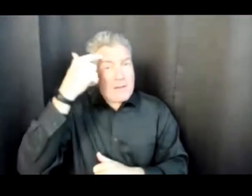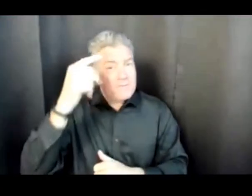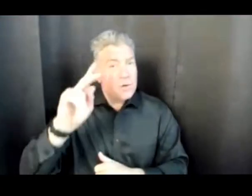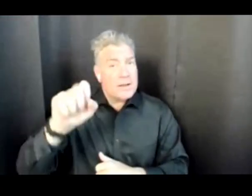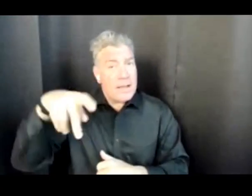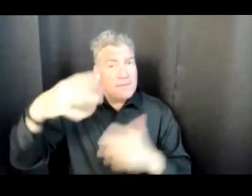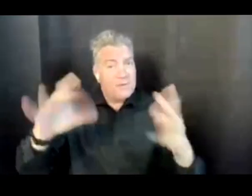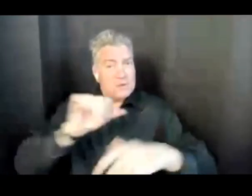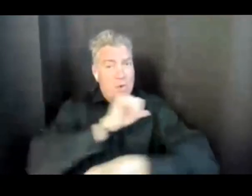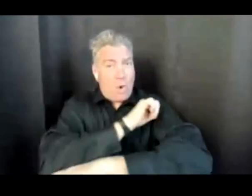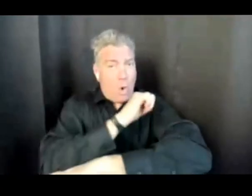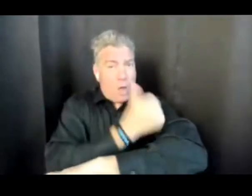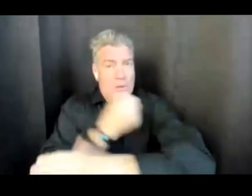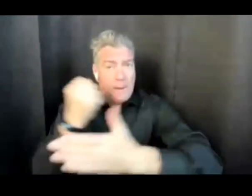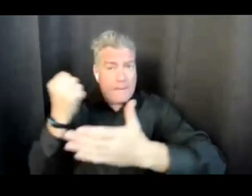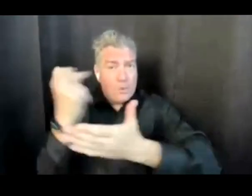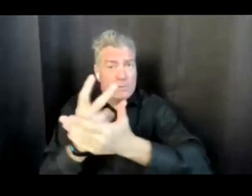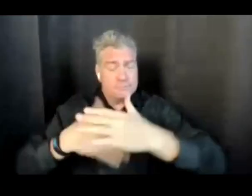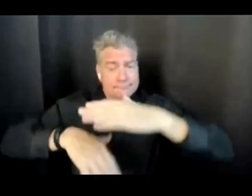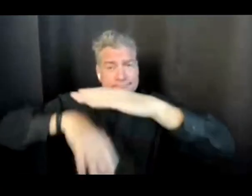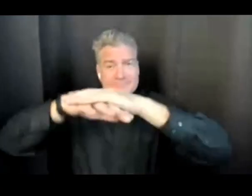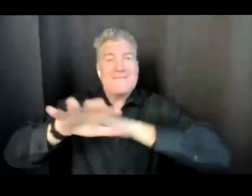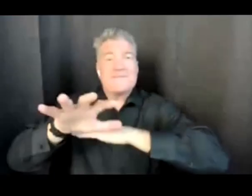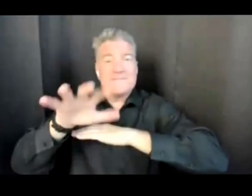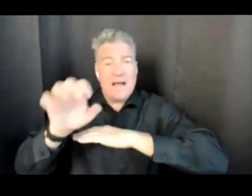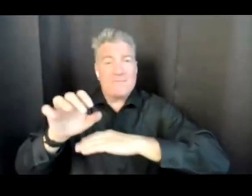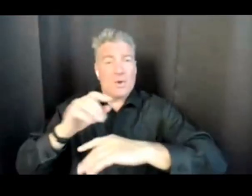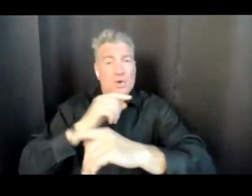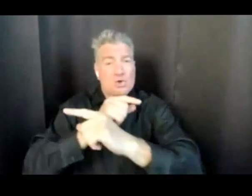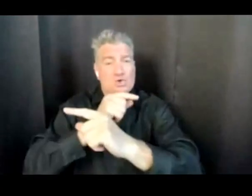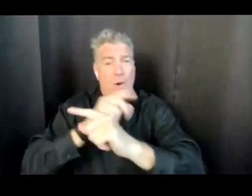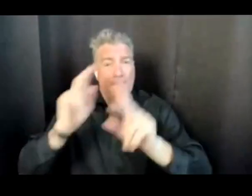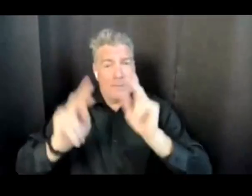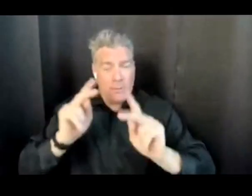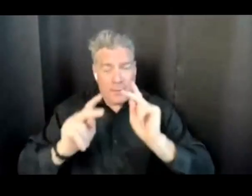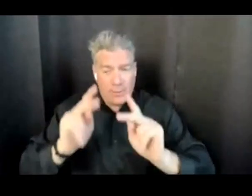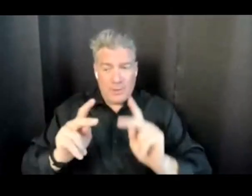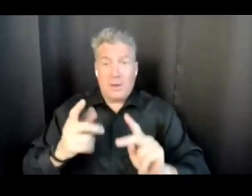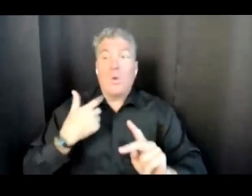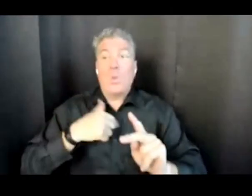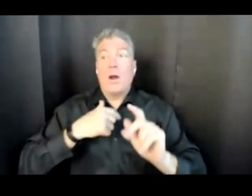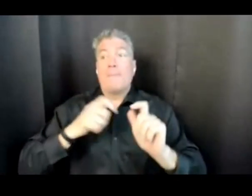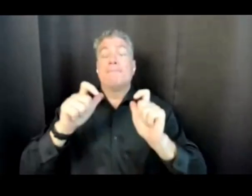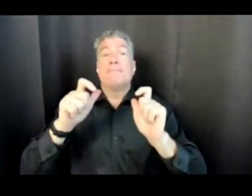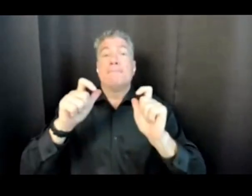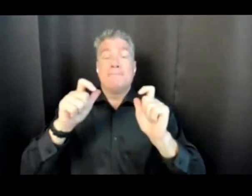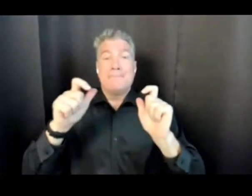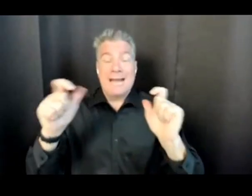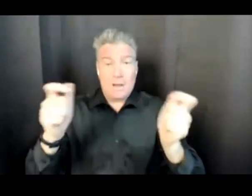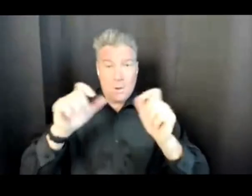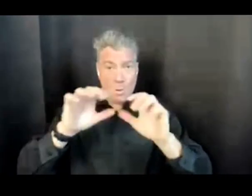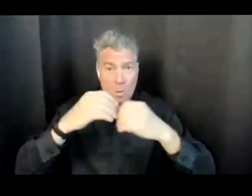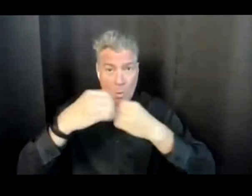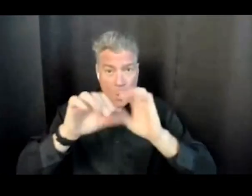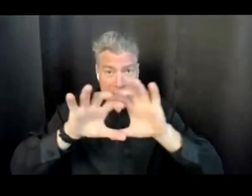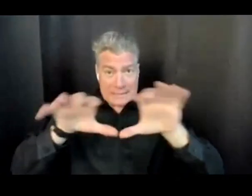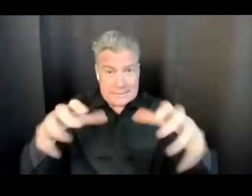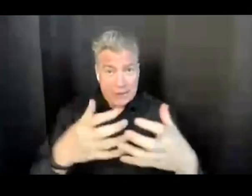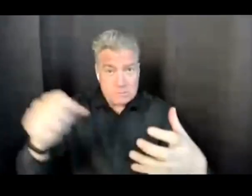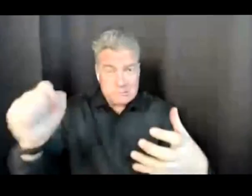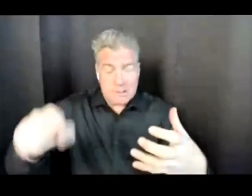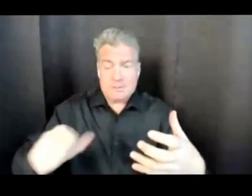Guardsmen in response to this winter storm. You know, we're a large organization, and our response efforts are